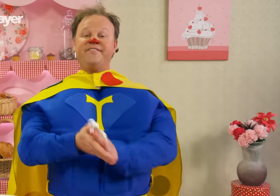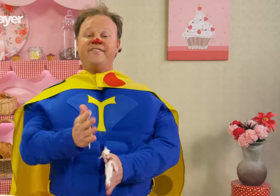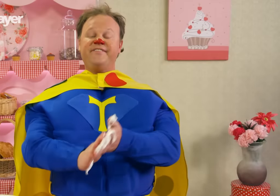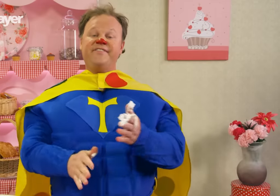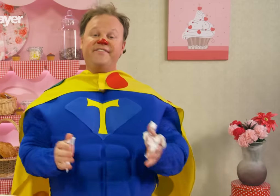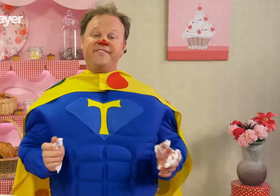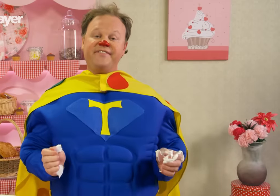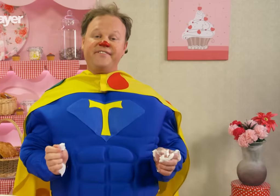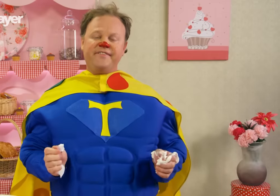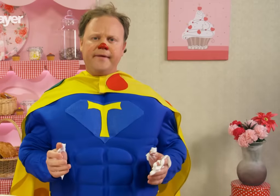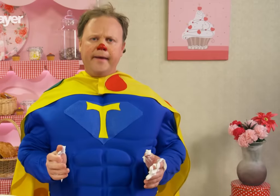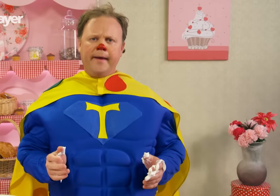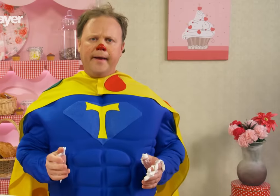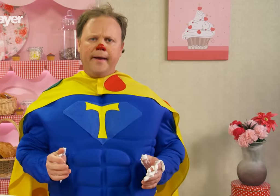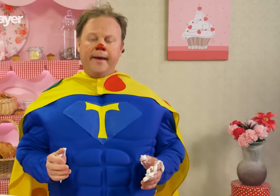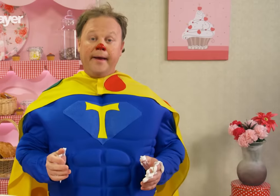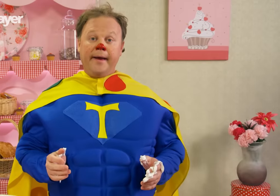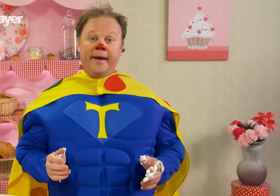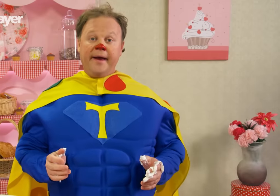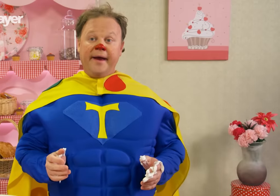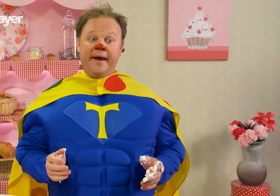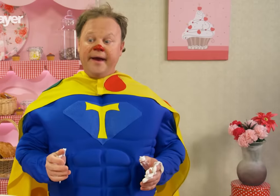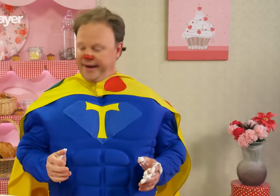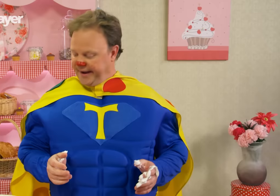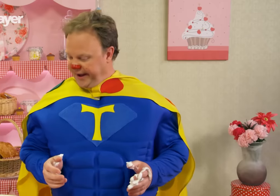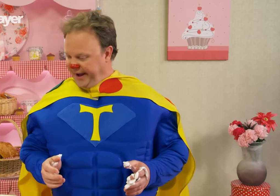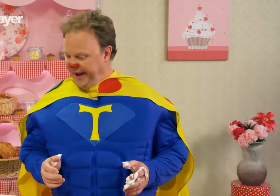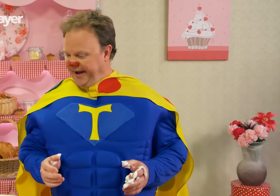I don't think you've made many cakes, Super Tumble. Oh,